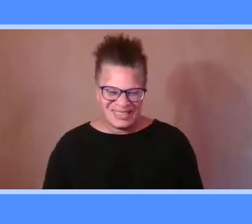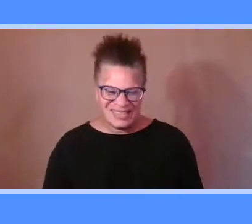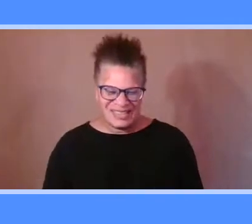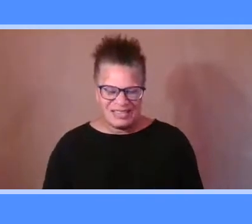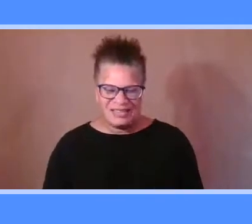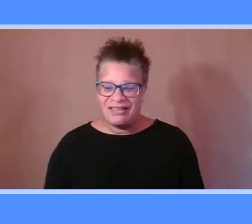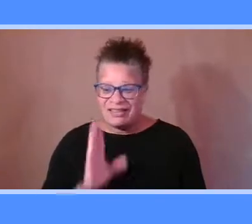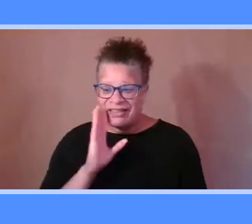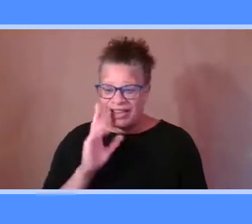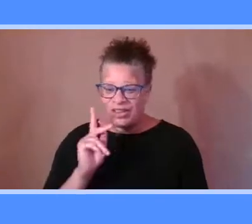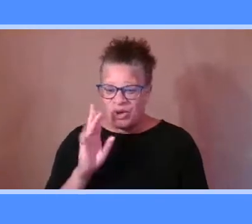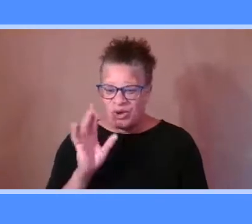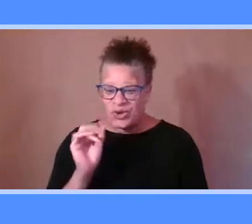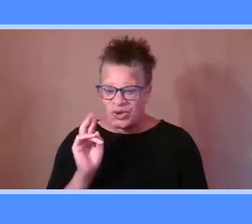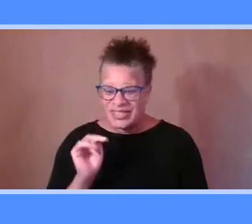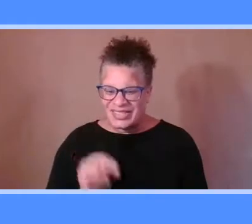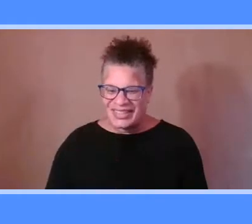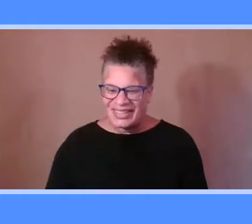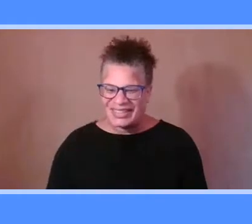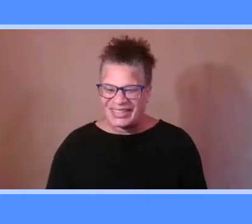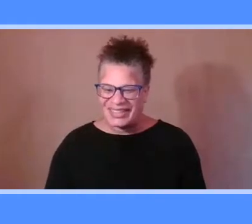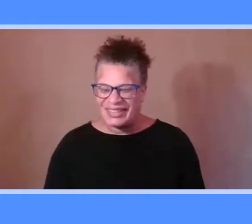Hi, Kristen.